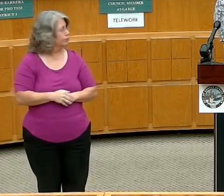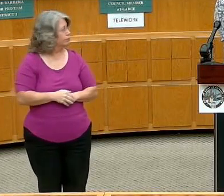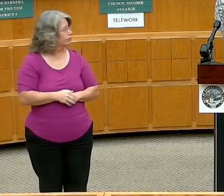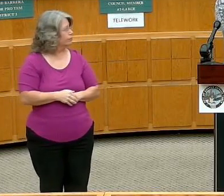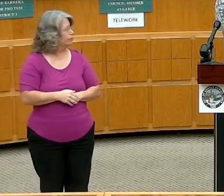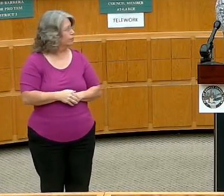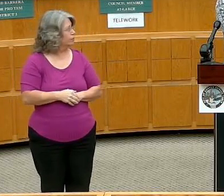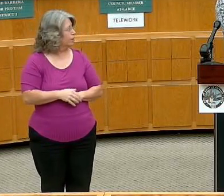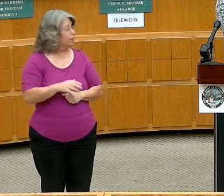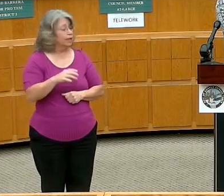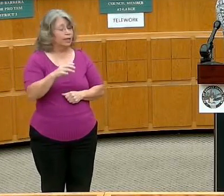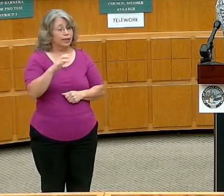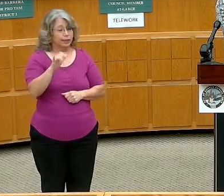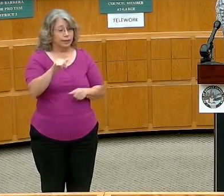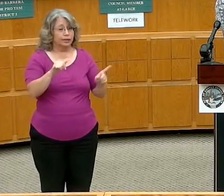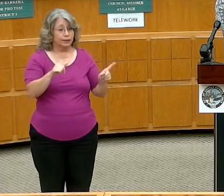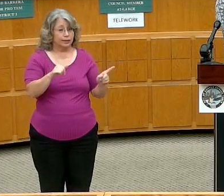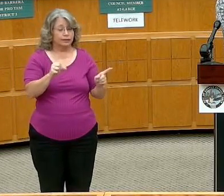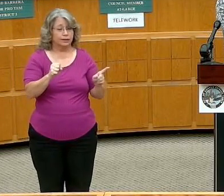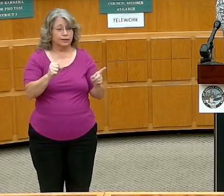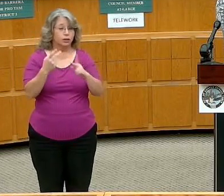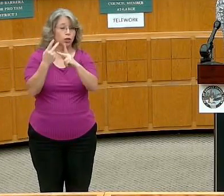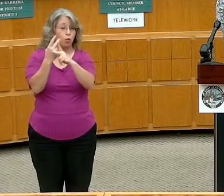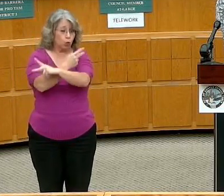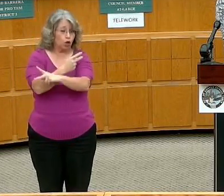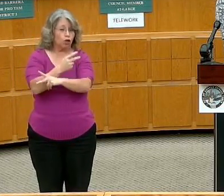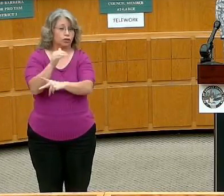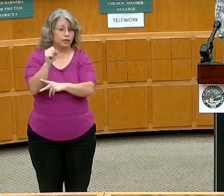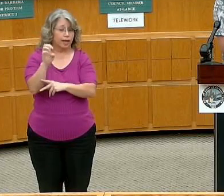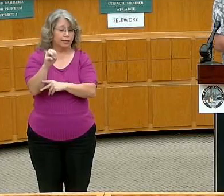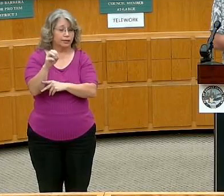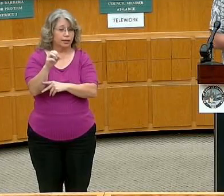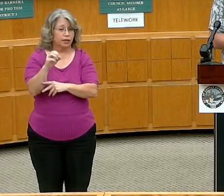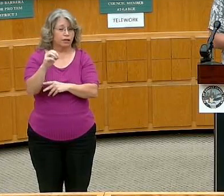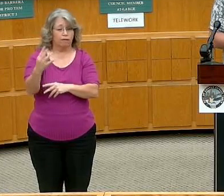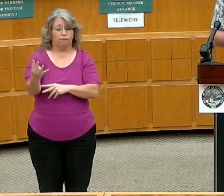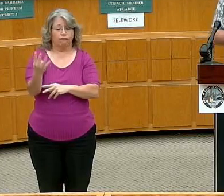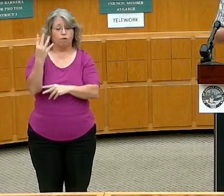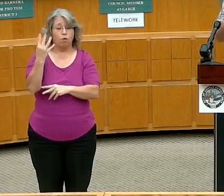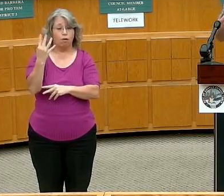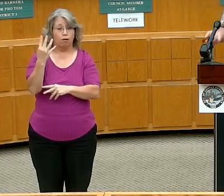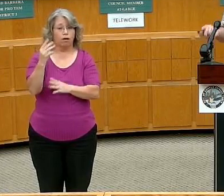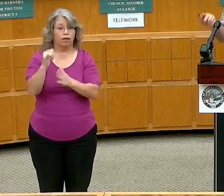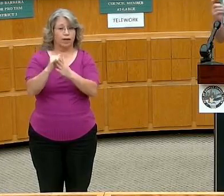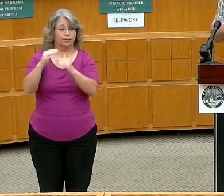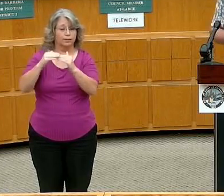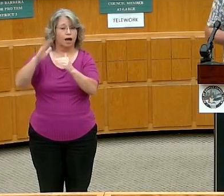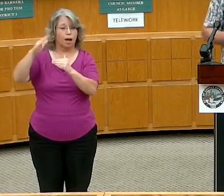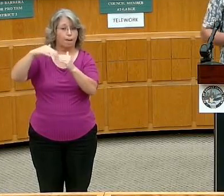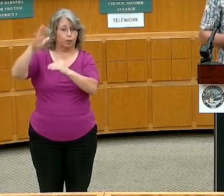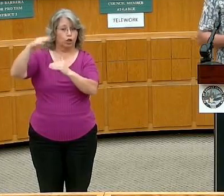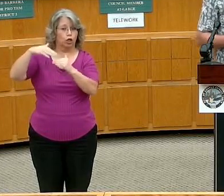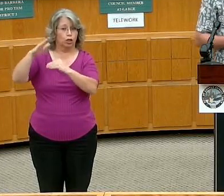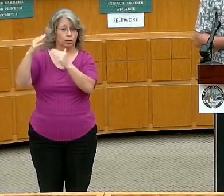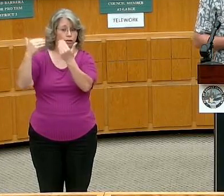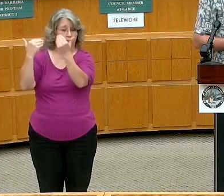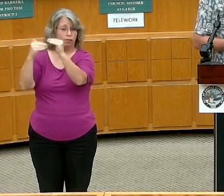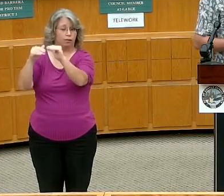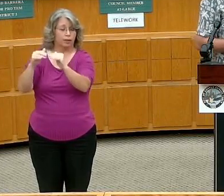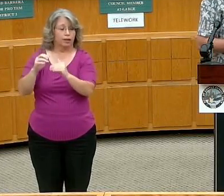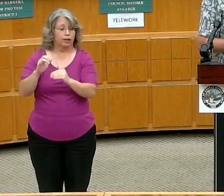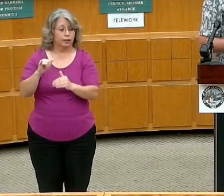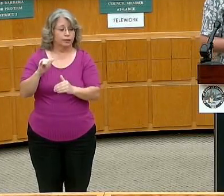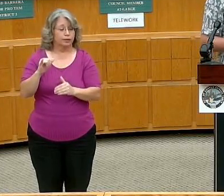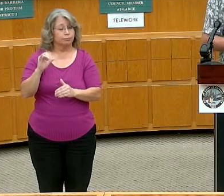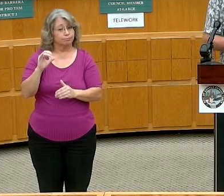case scenario where 4 is that upper range, and it's pretty good chance that